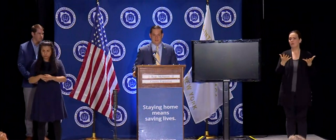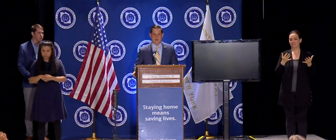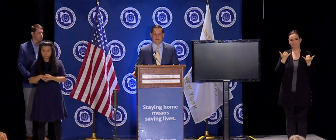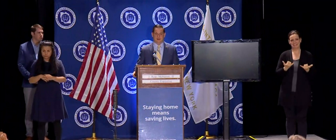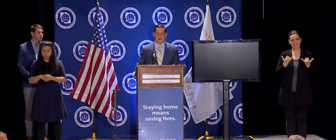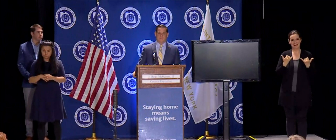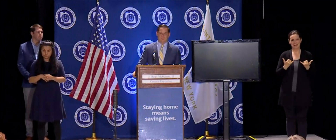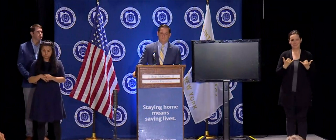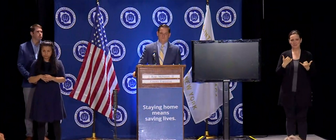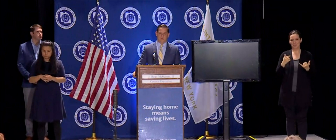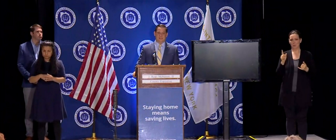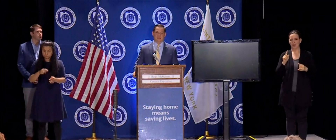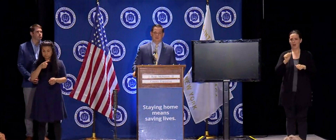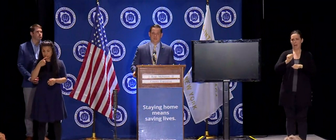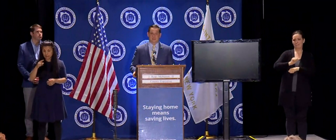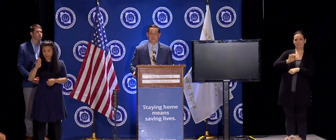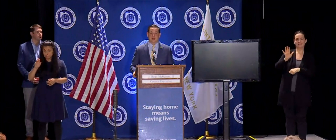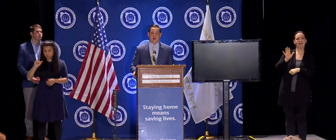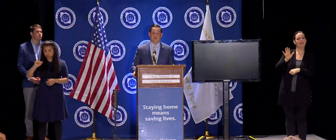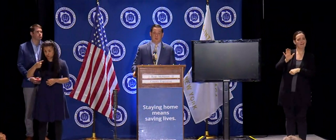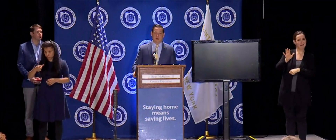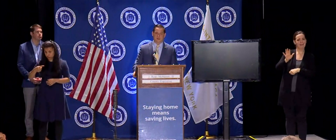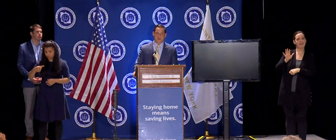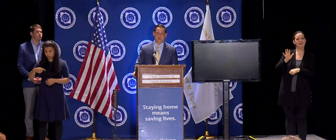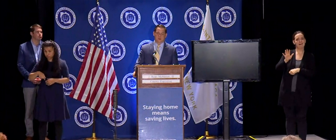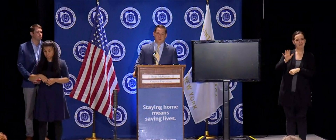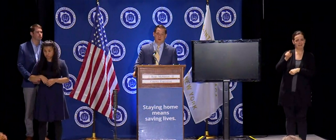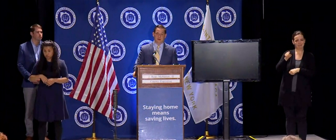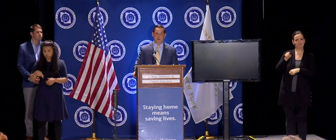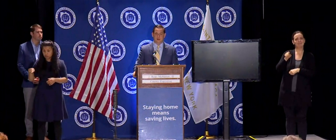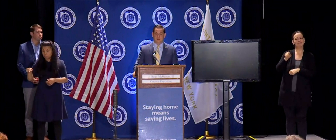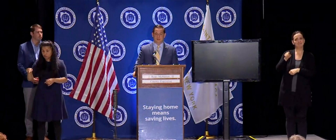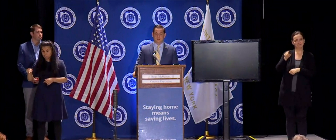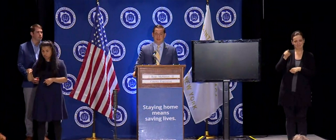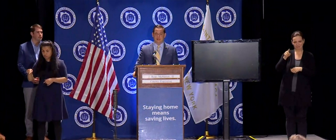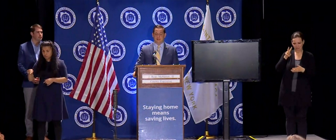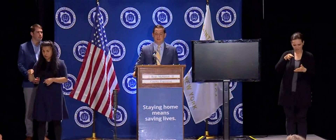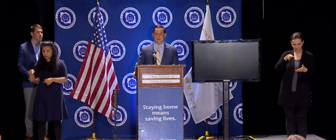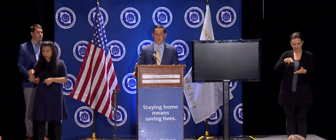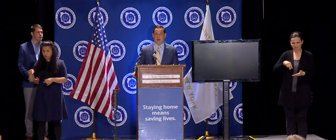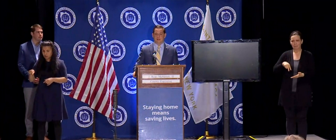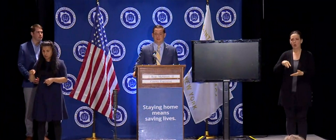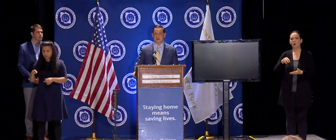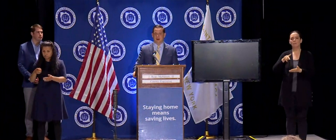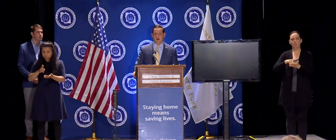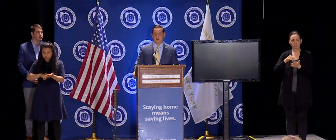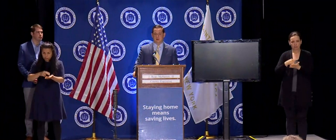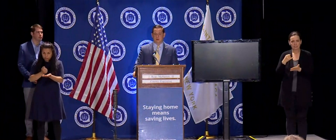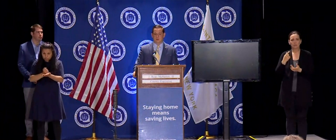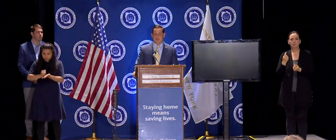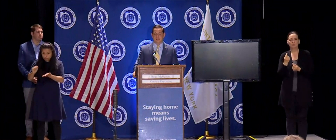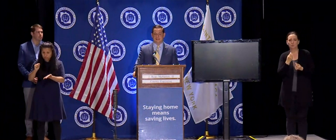the Amazon executives needed to sign off on the project. So there are certain days in this process that there was